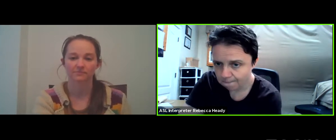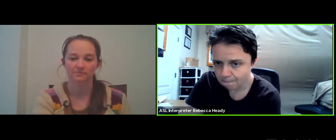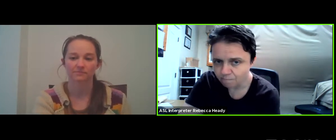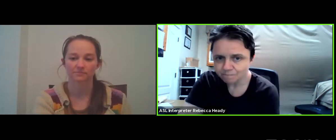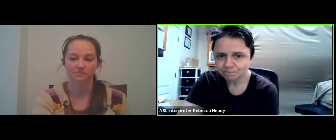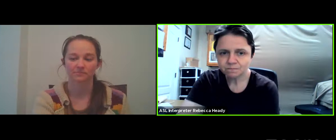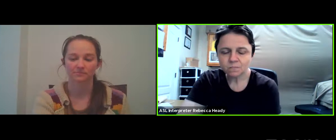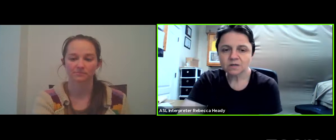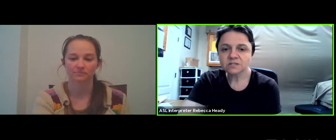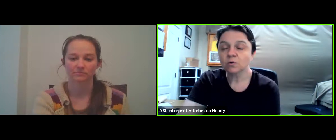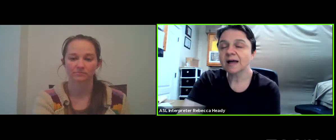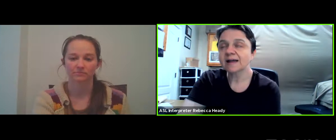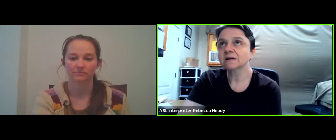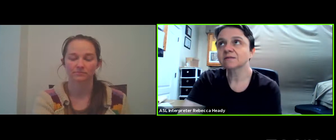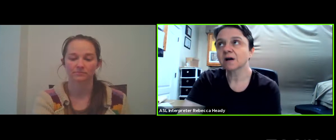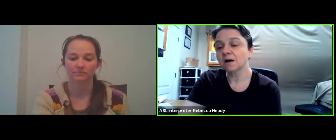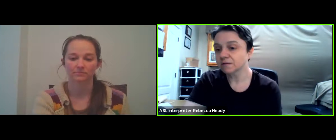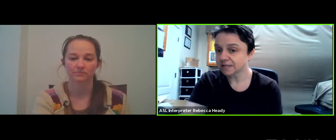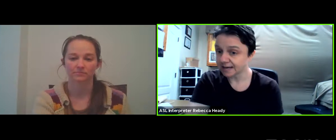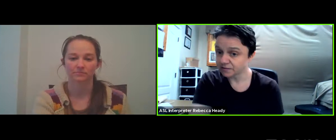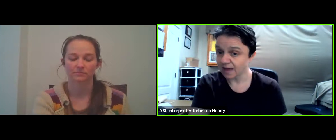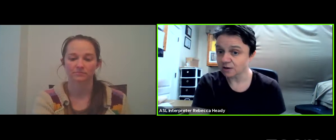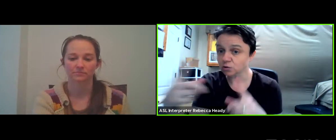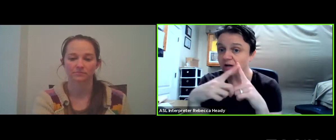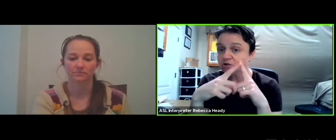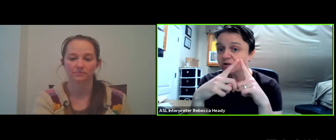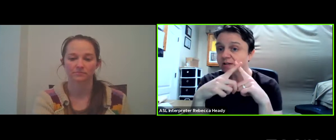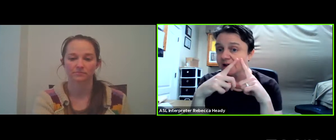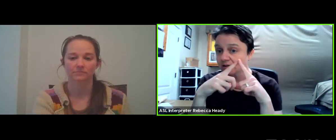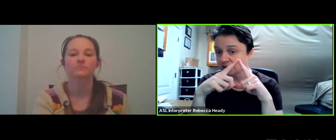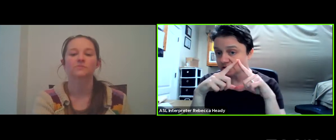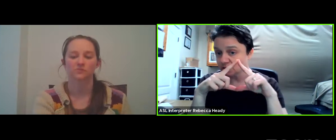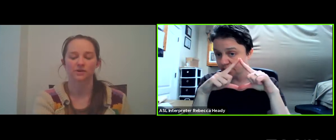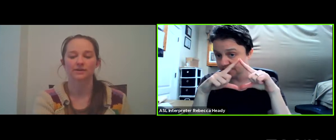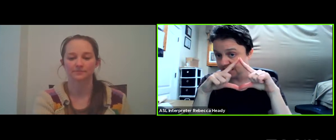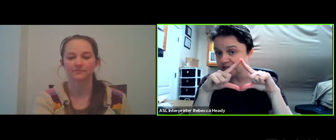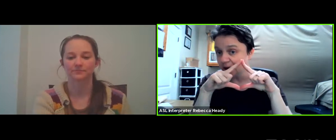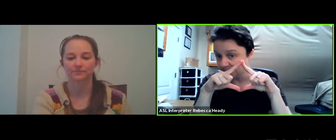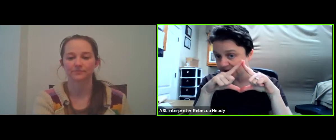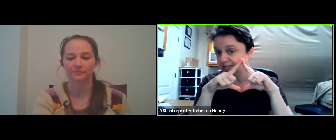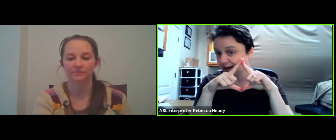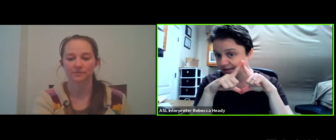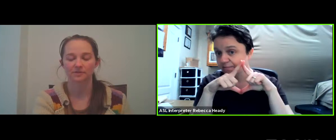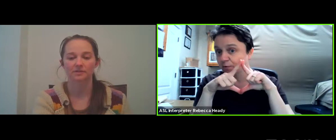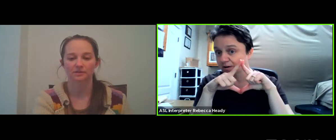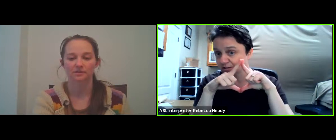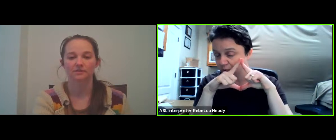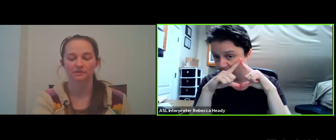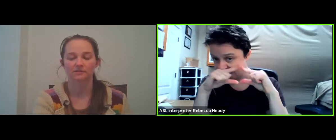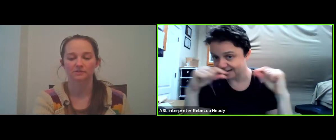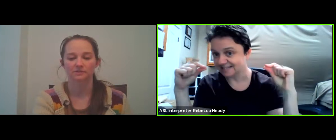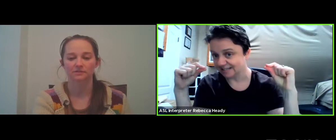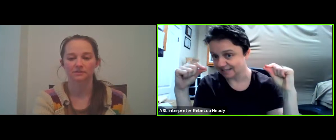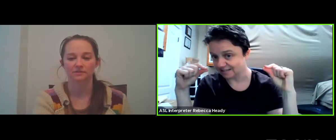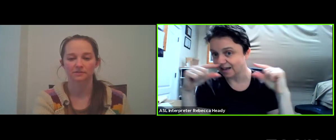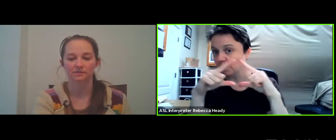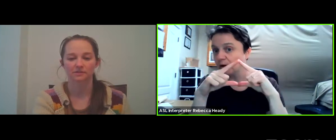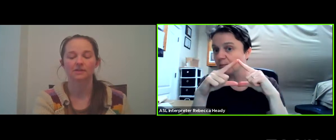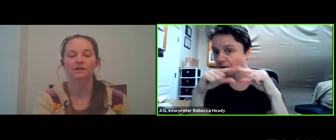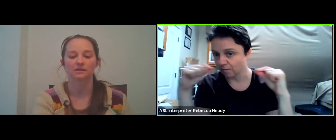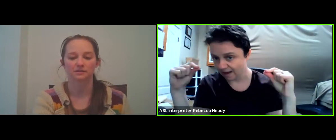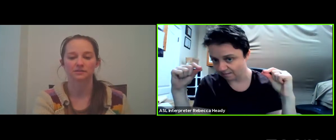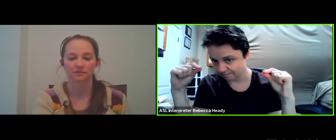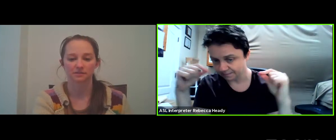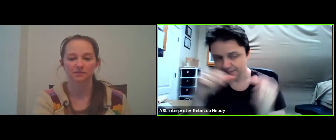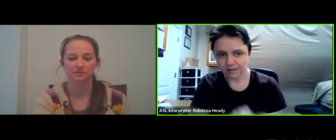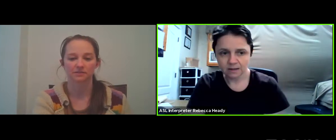or so like the signs for the actual country, like the Japanese sign for Japan is this, and